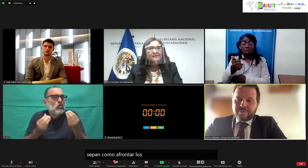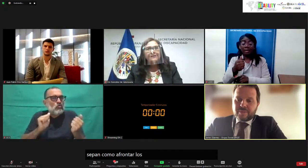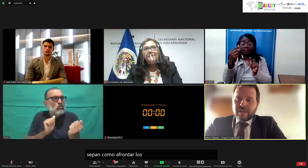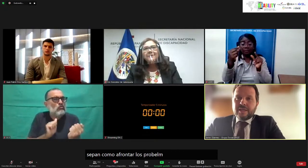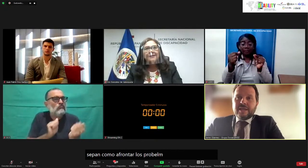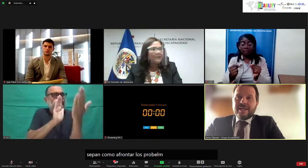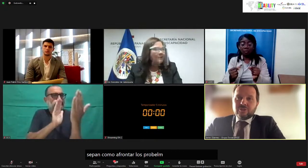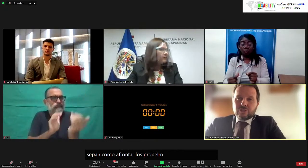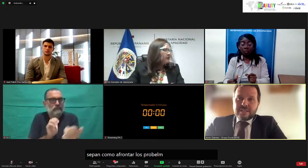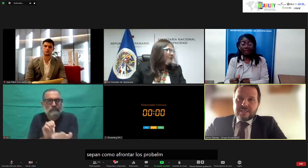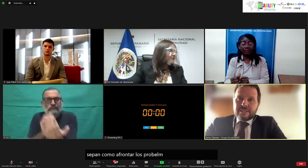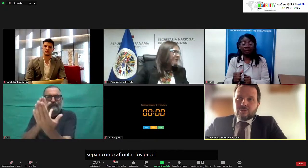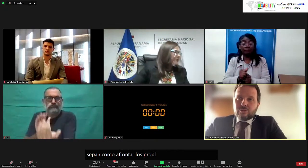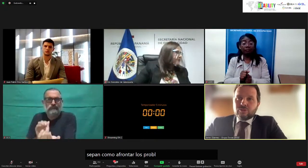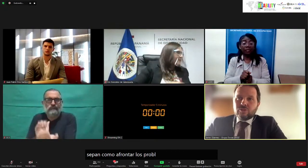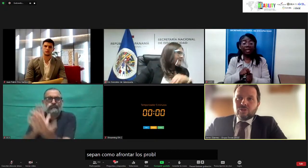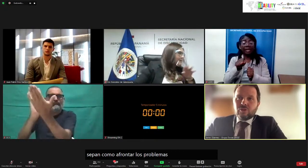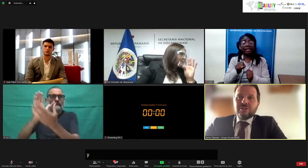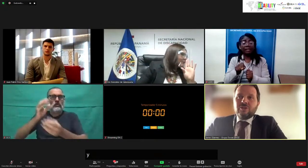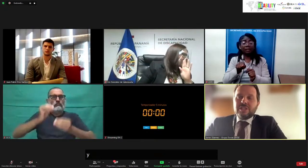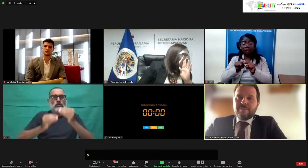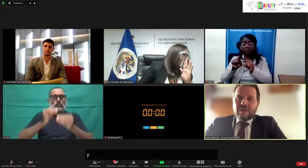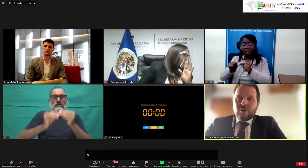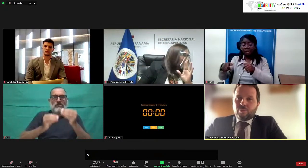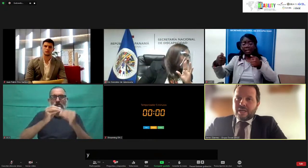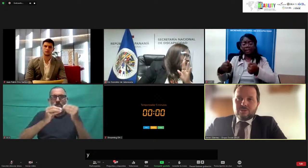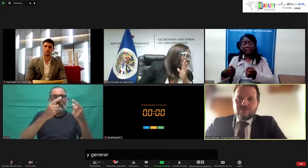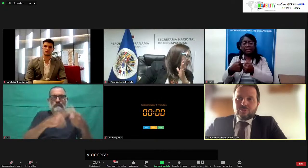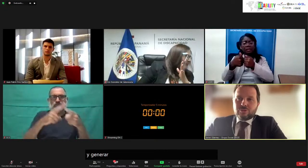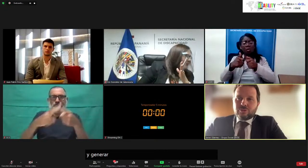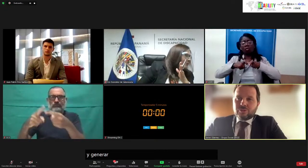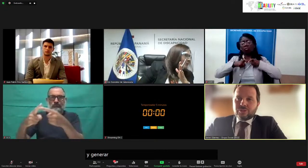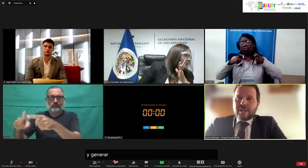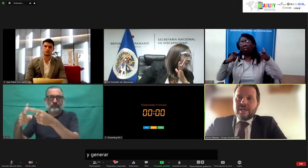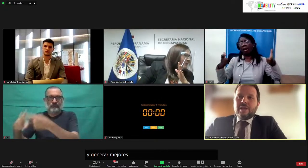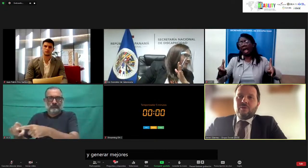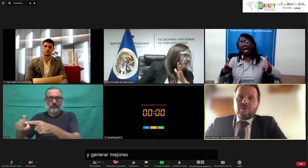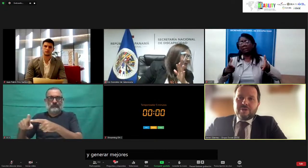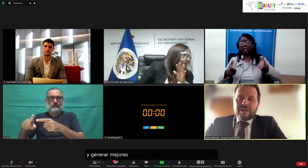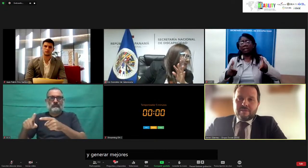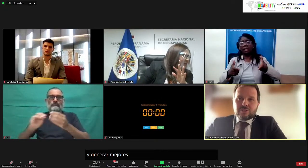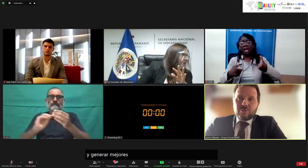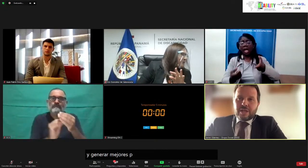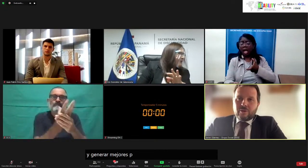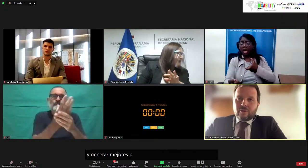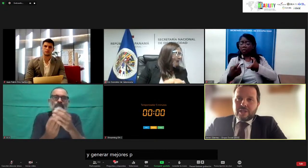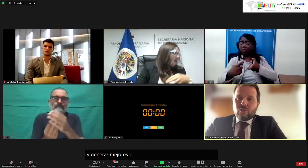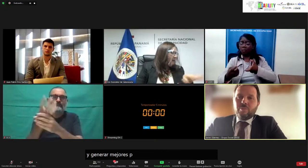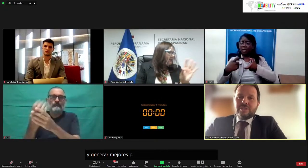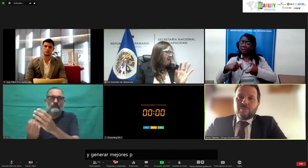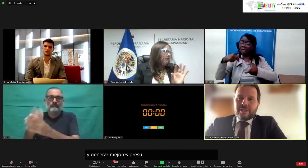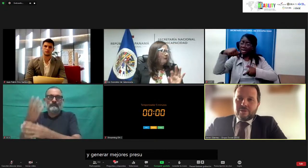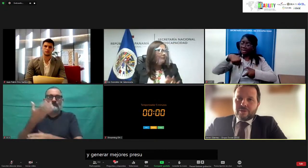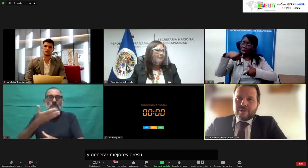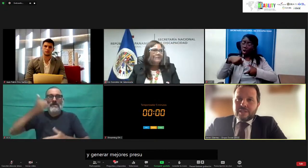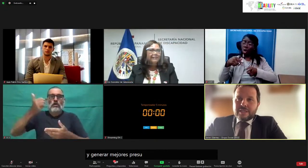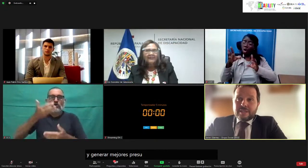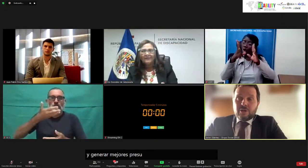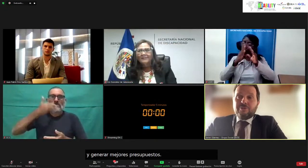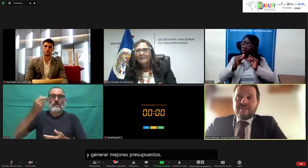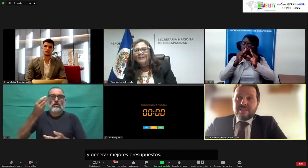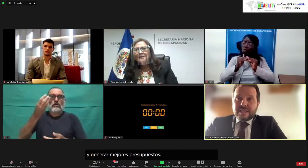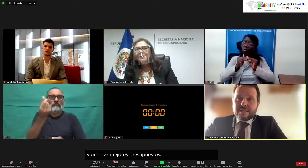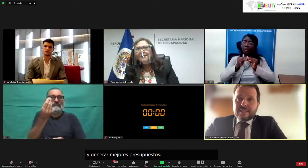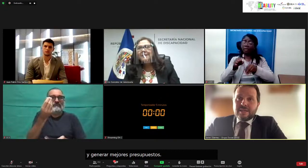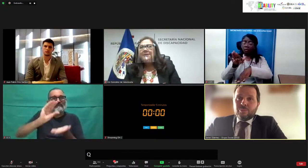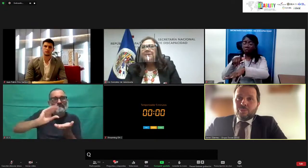generating better policies and better budgets these great challenges need to gather us together in conferences and